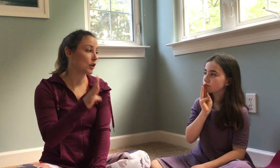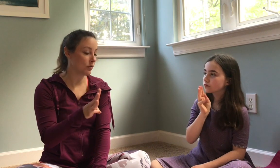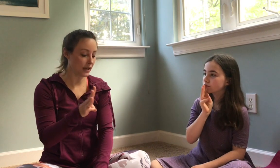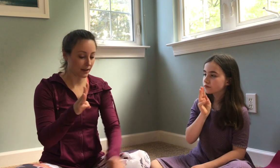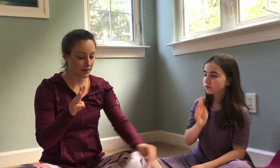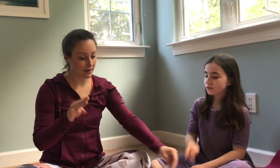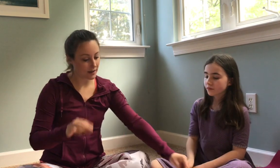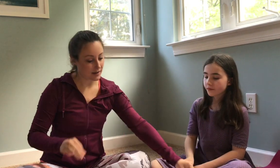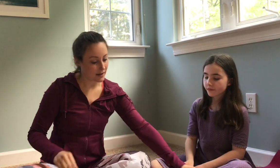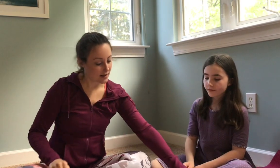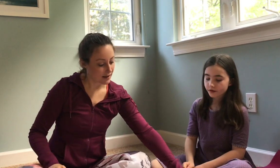drink.